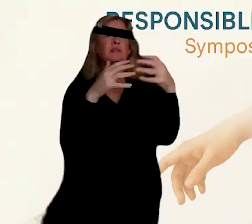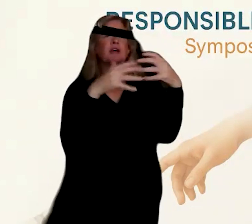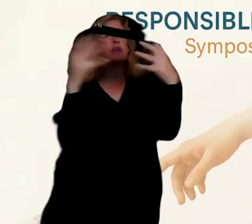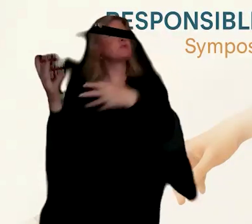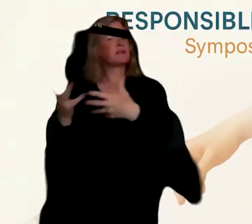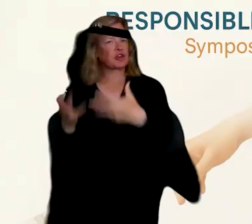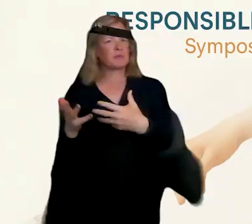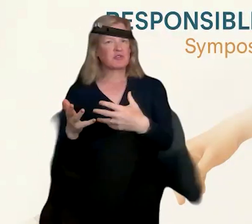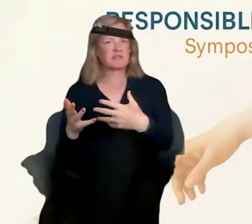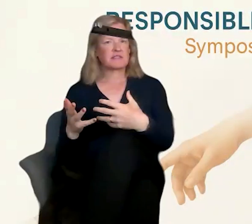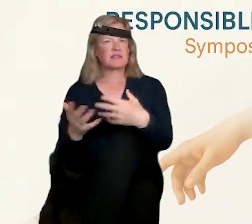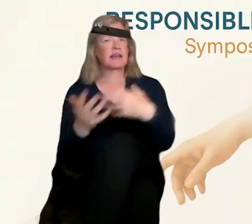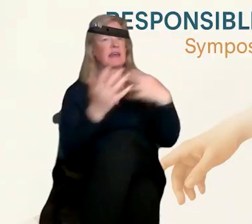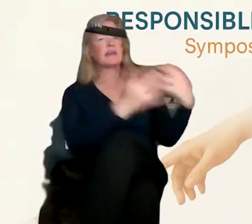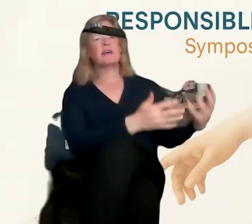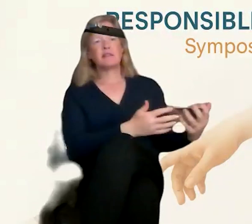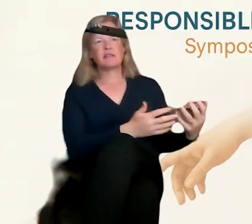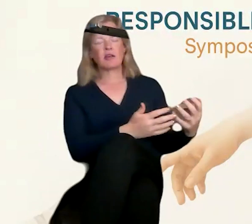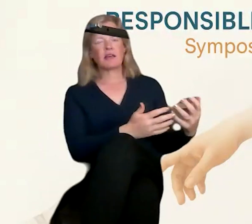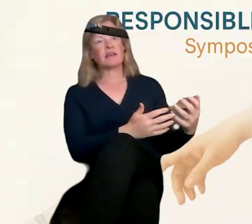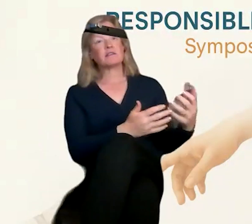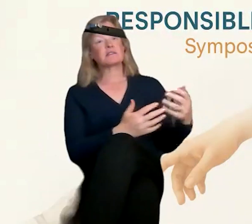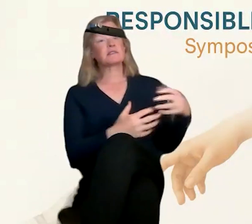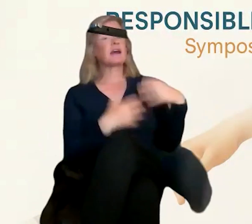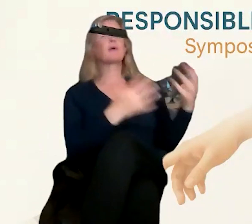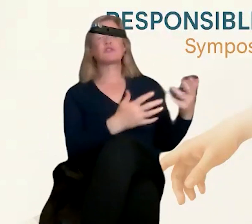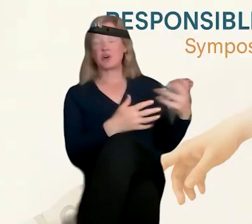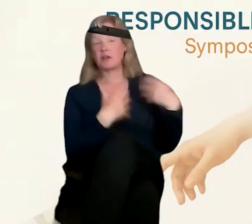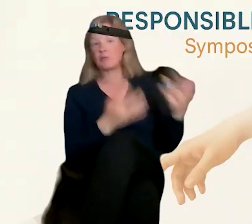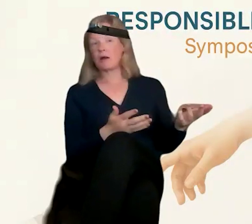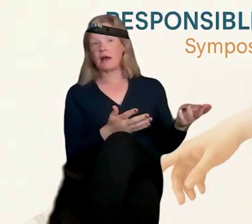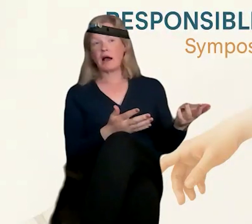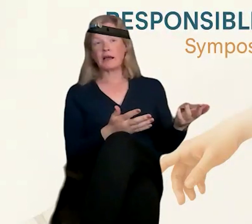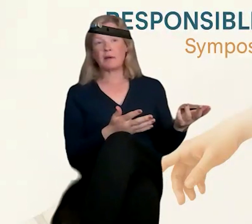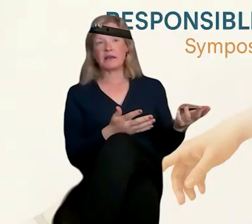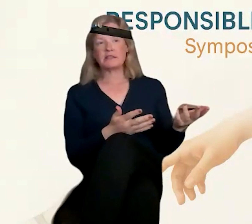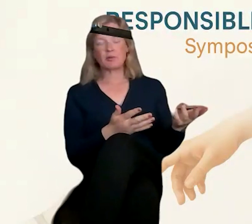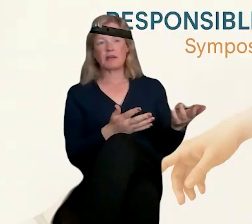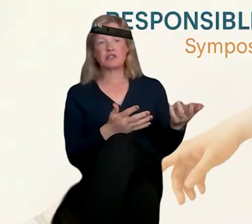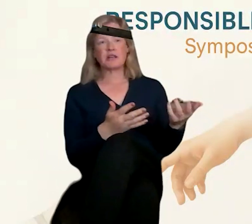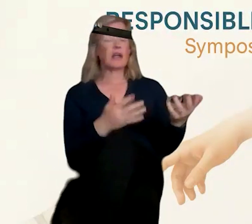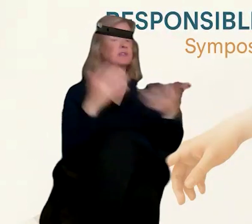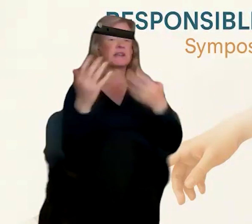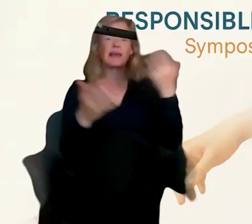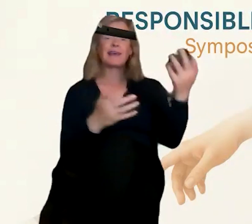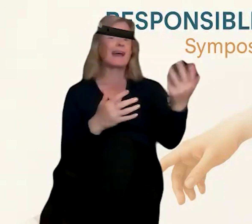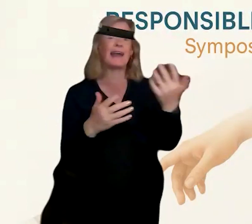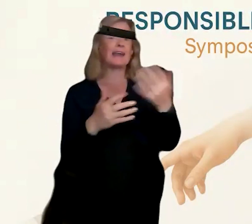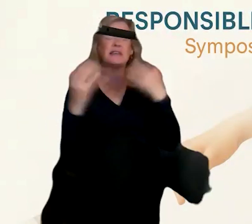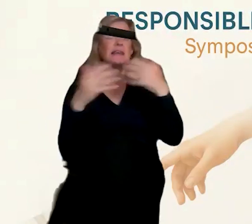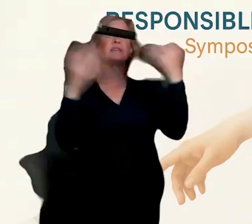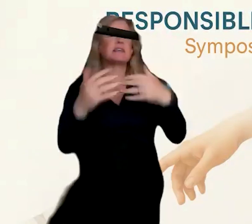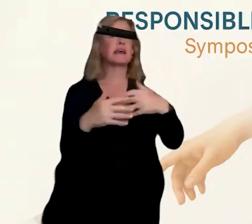mean, there is what the Human Trust is today. There is kind of where it started, where I got my inspiration. And I'll